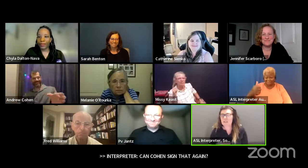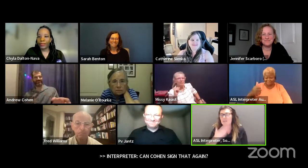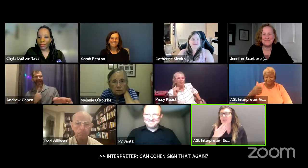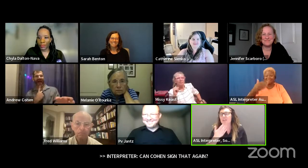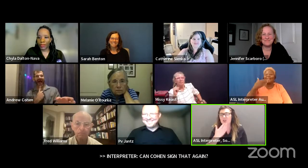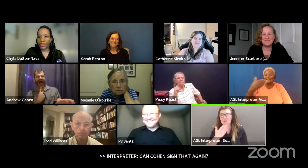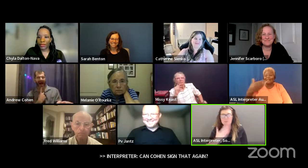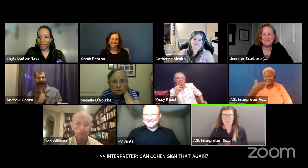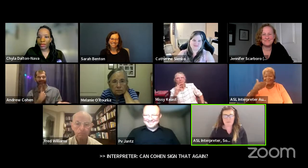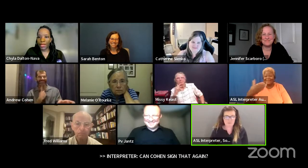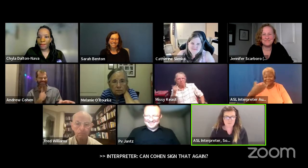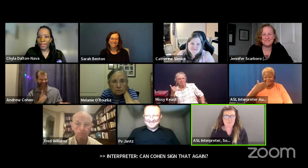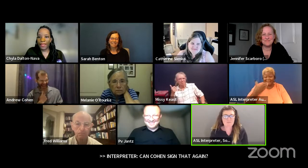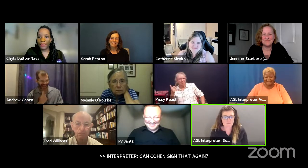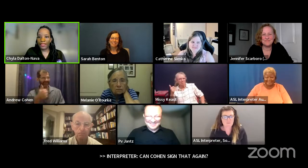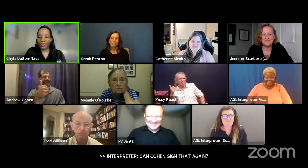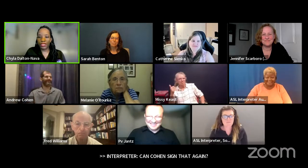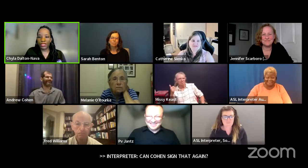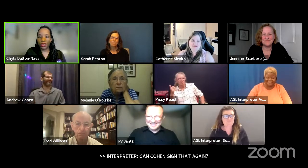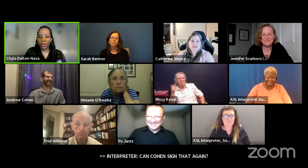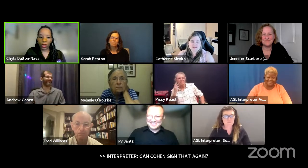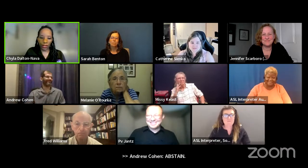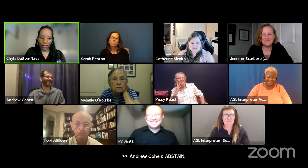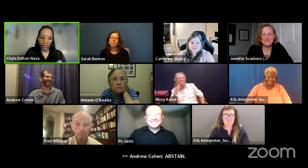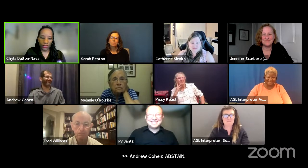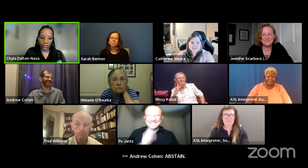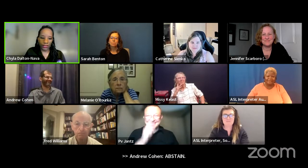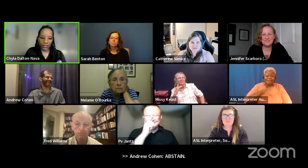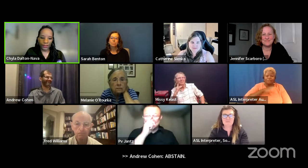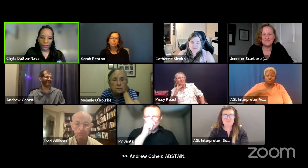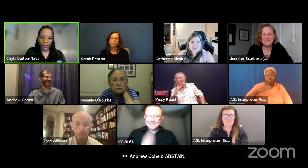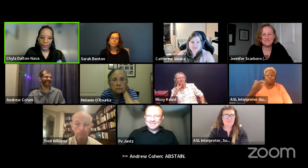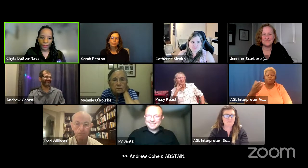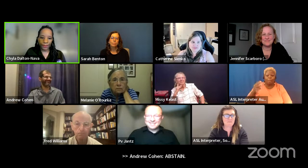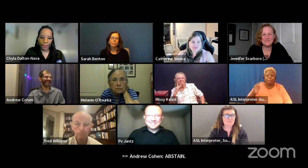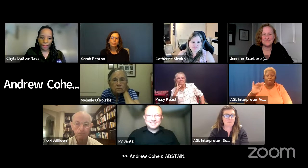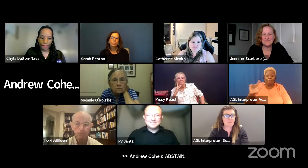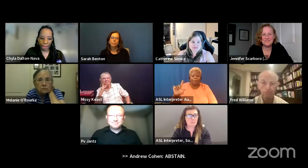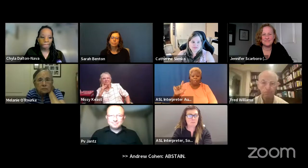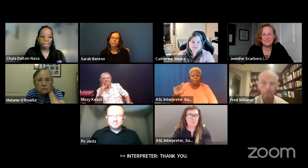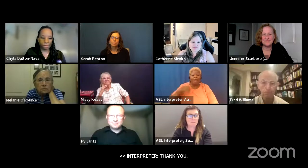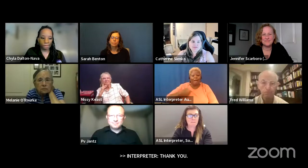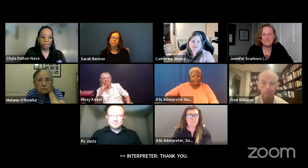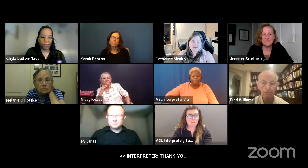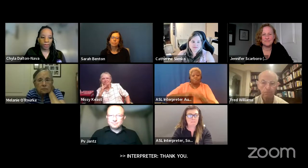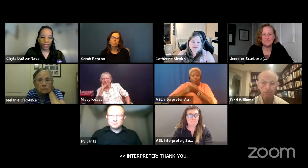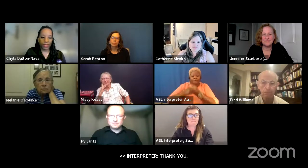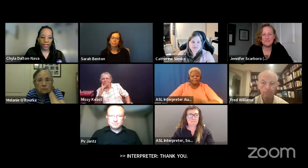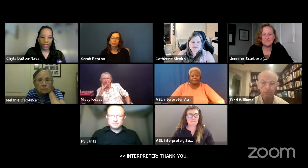I abstain. Thank you. Okay. And then Commissioner Brimhall. I support it.